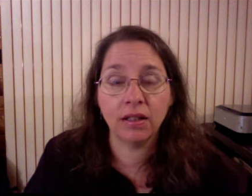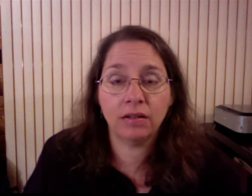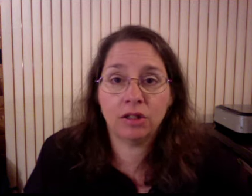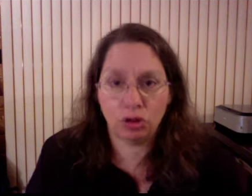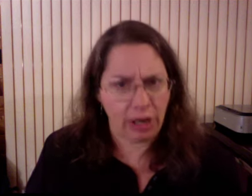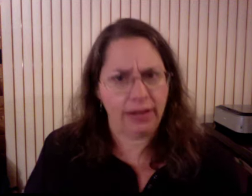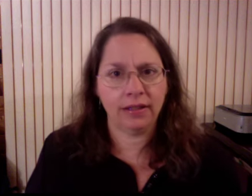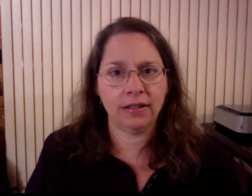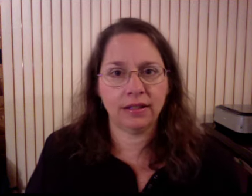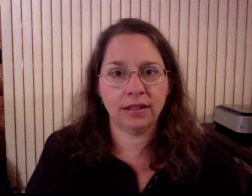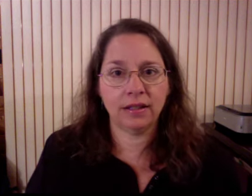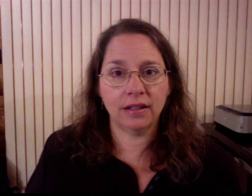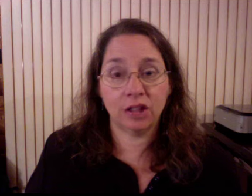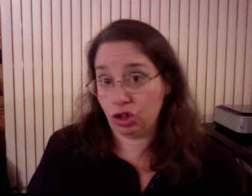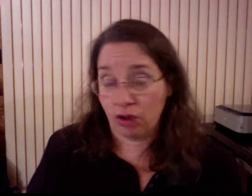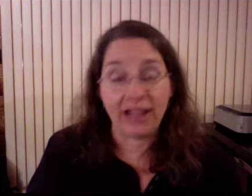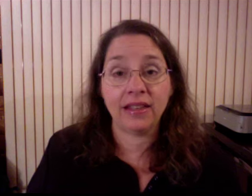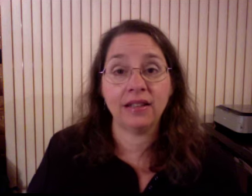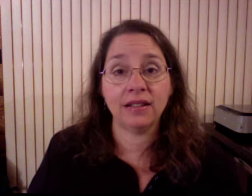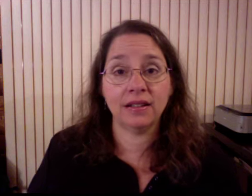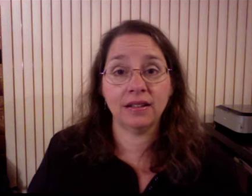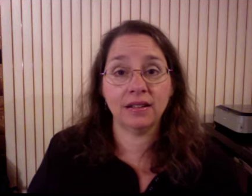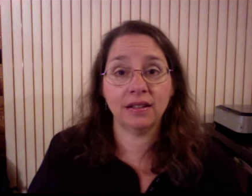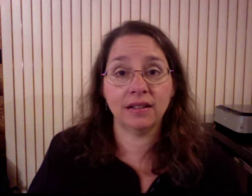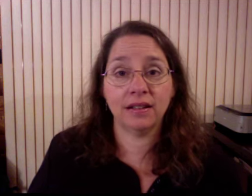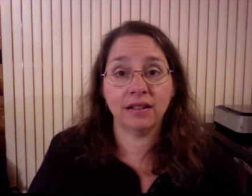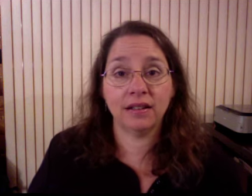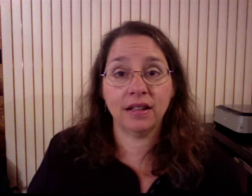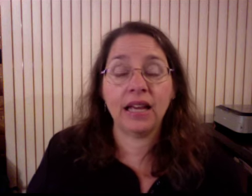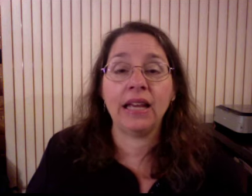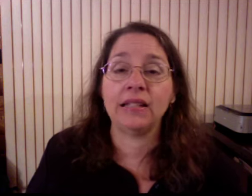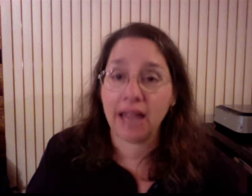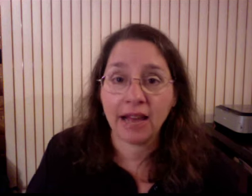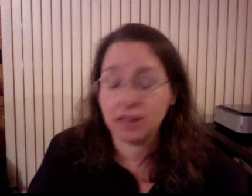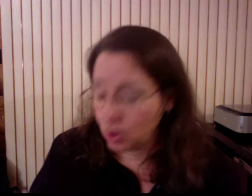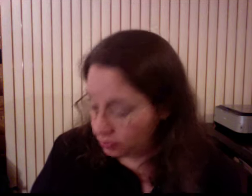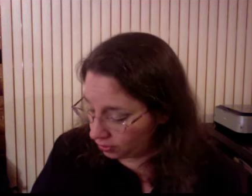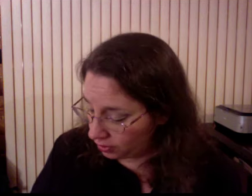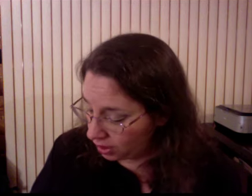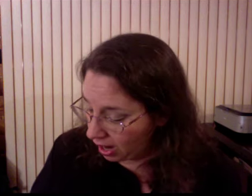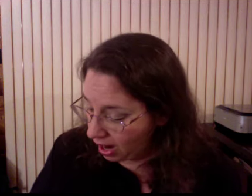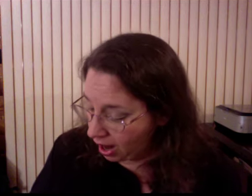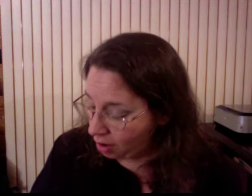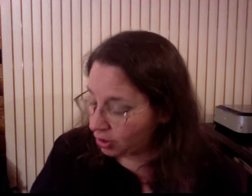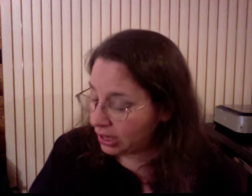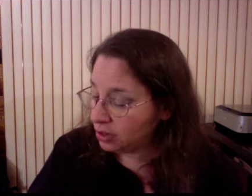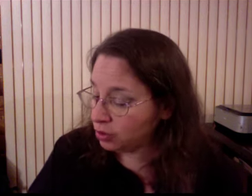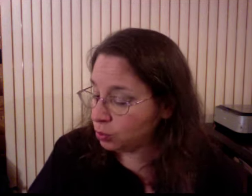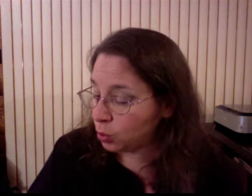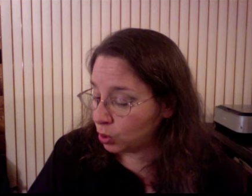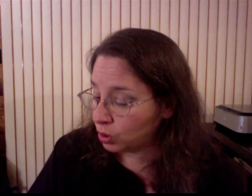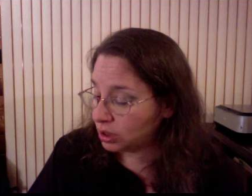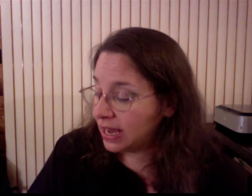strengthened, it takes over our inner world.